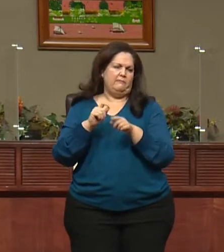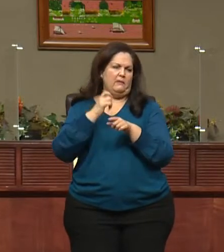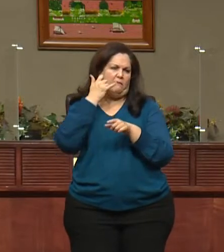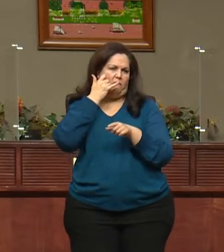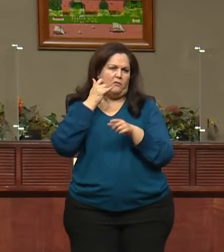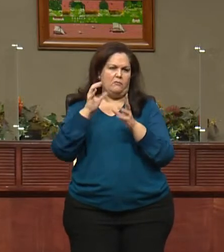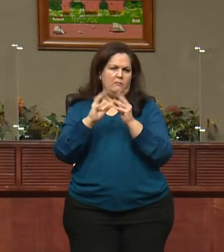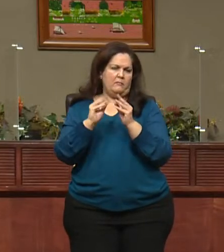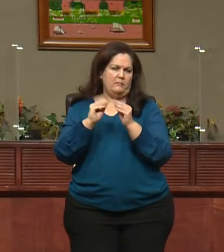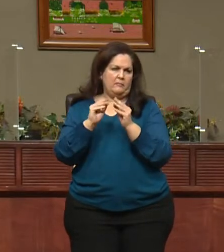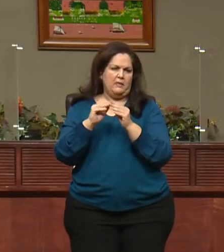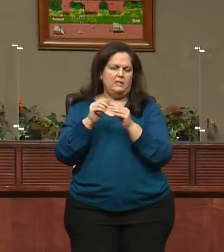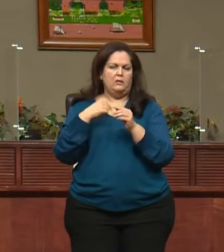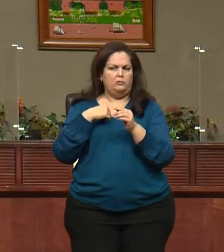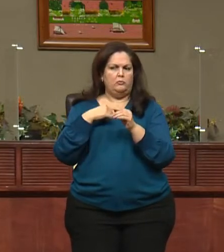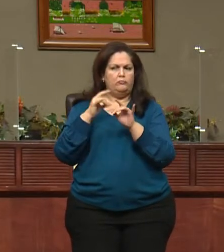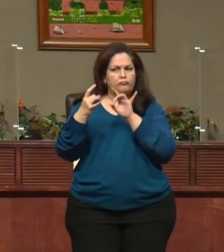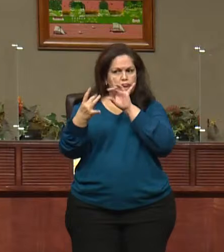give input.